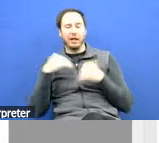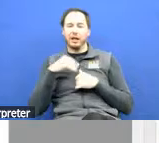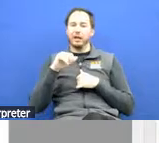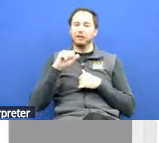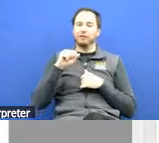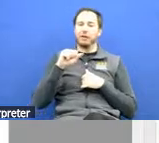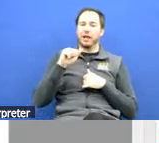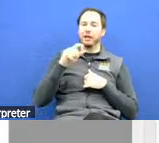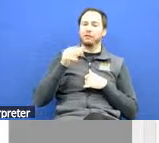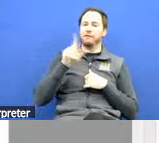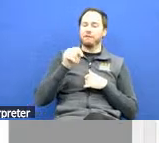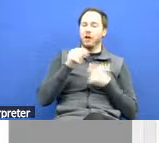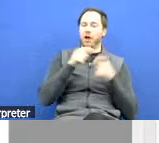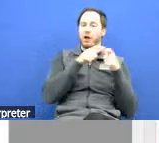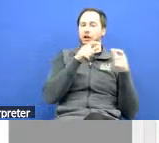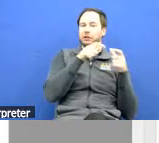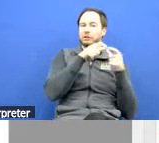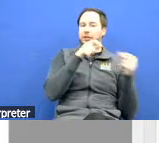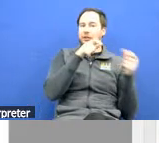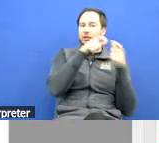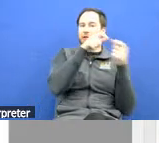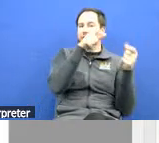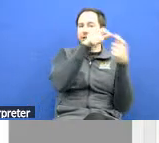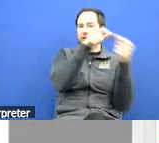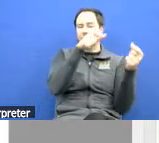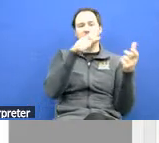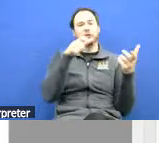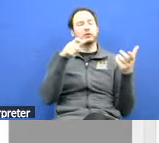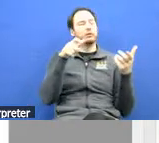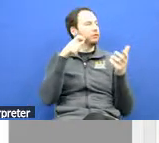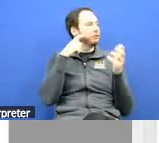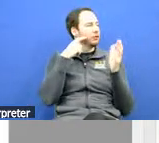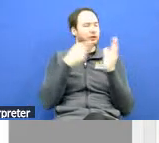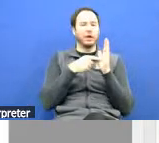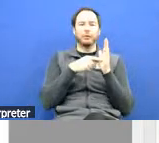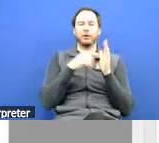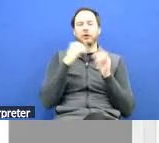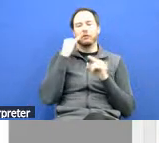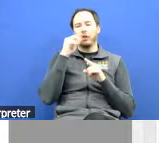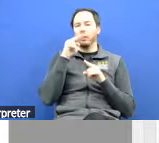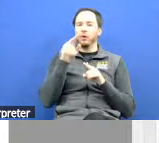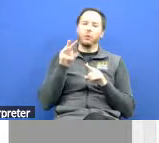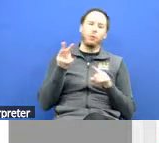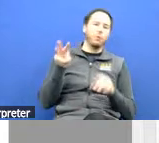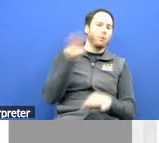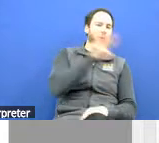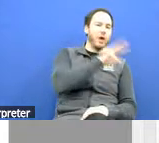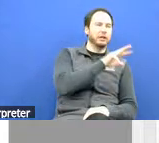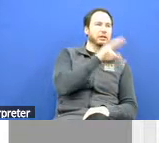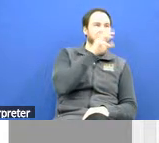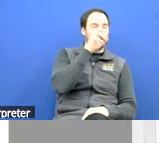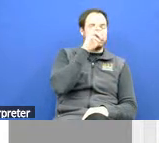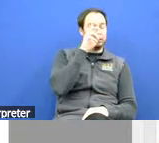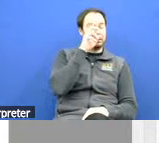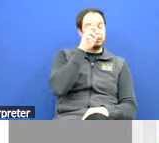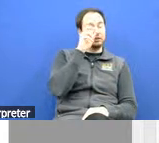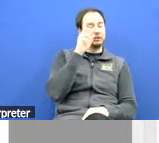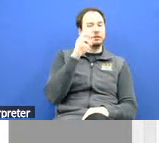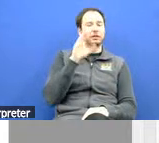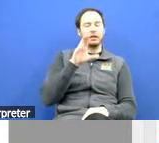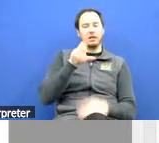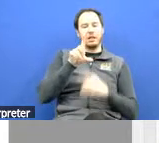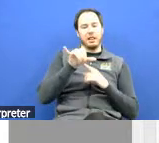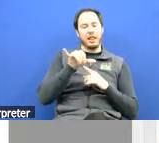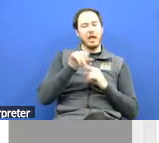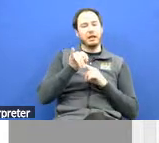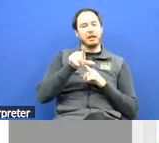shingles. You know, we talked about, well, like if you go out west, you see the clay